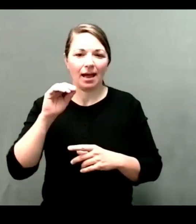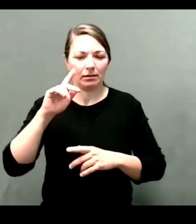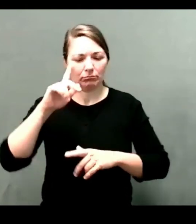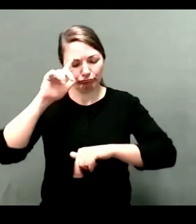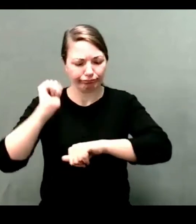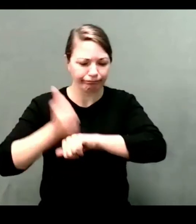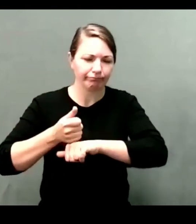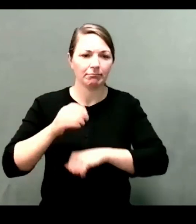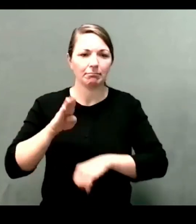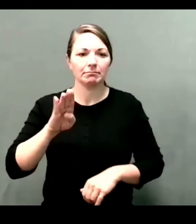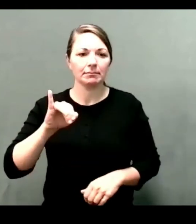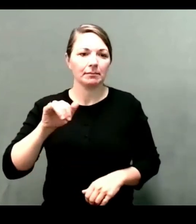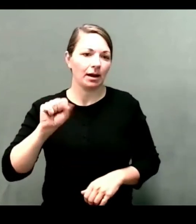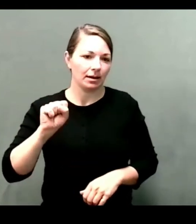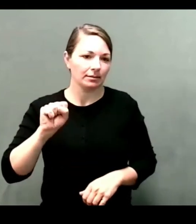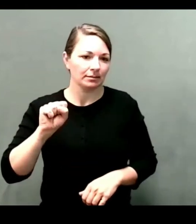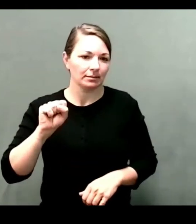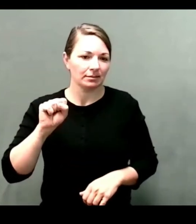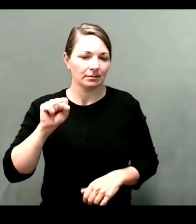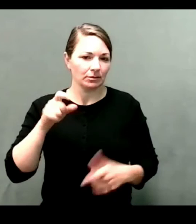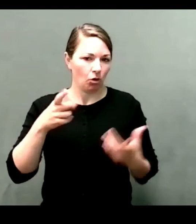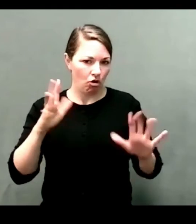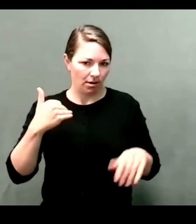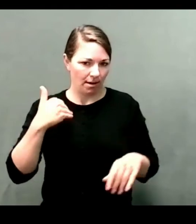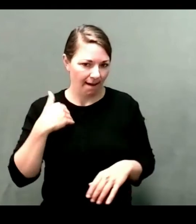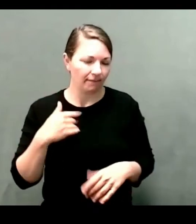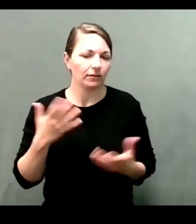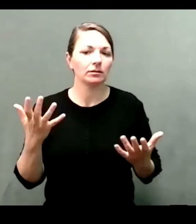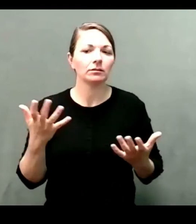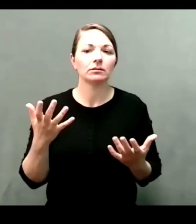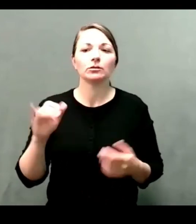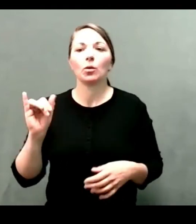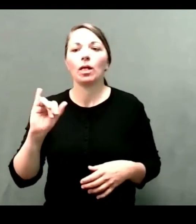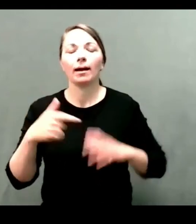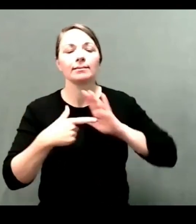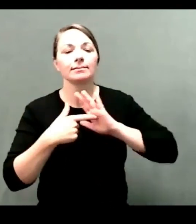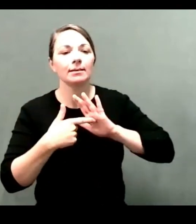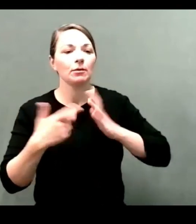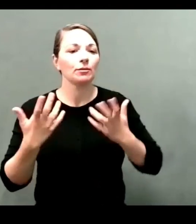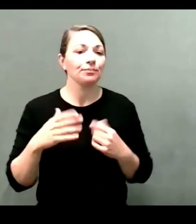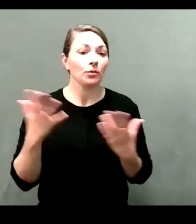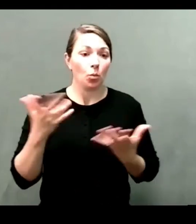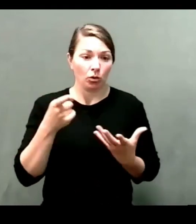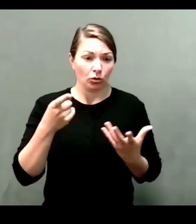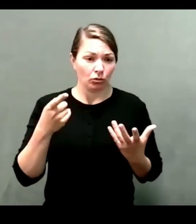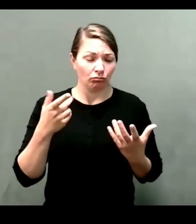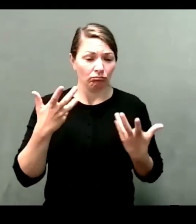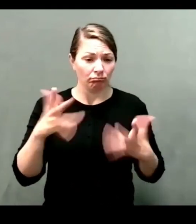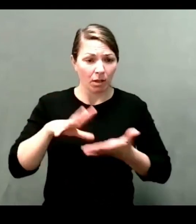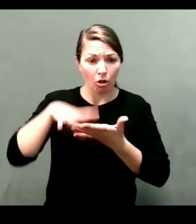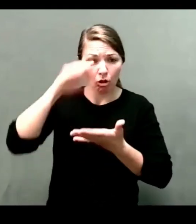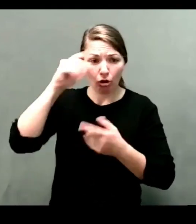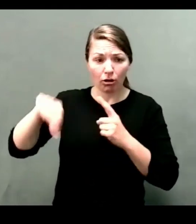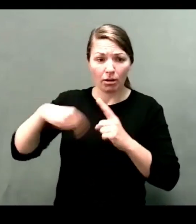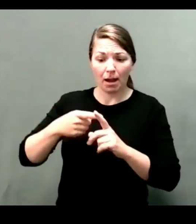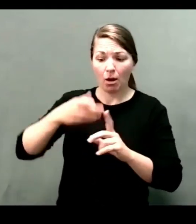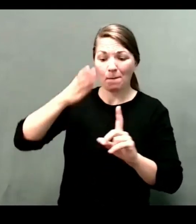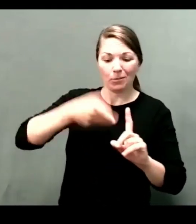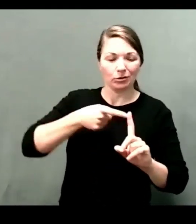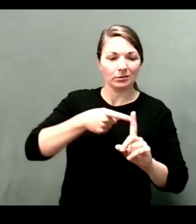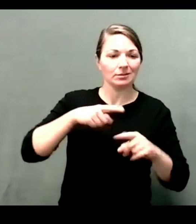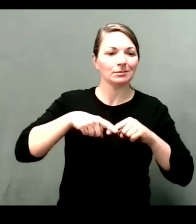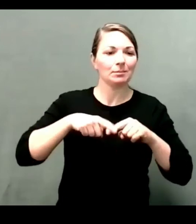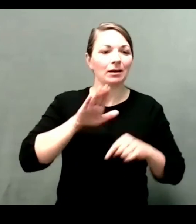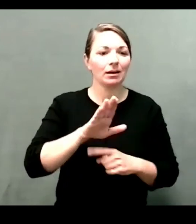identified here. So this is things like, what do you know about, what have you been taught about someone based on their race, or their